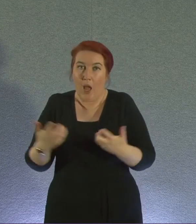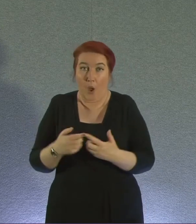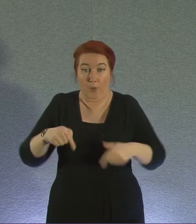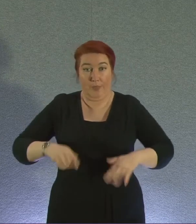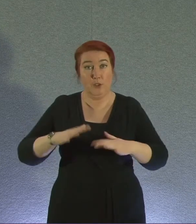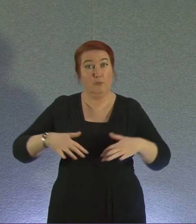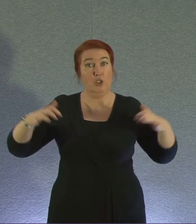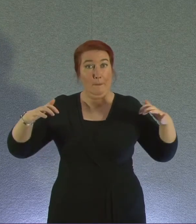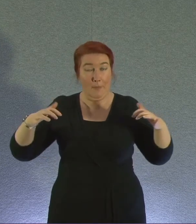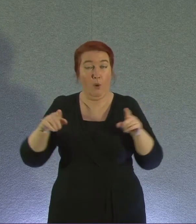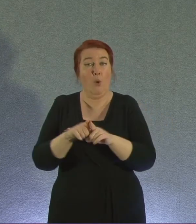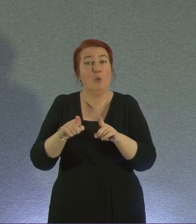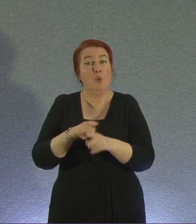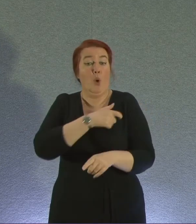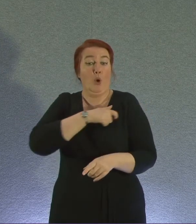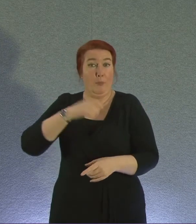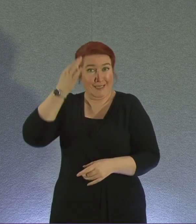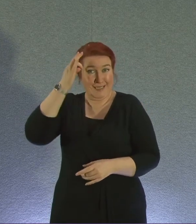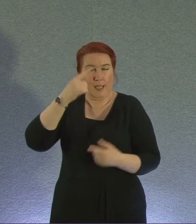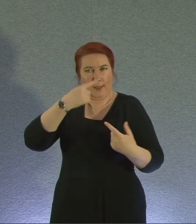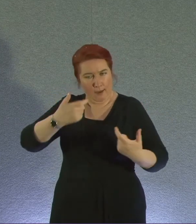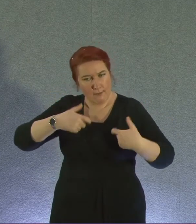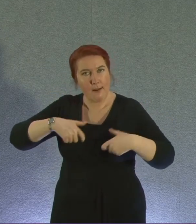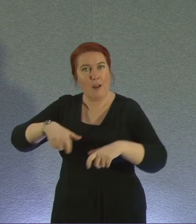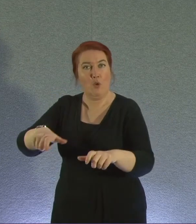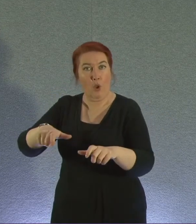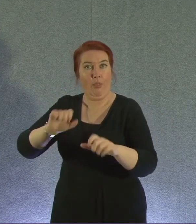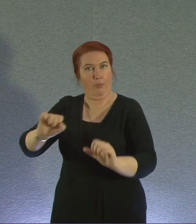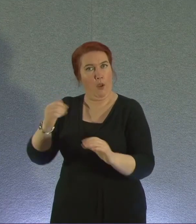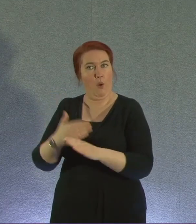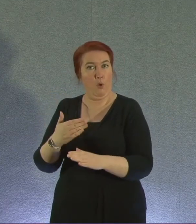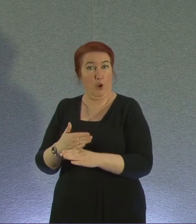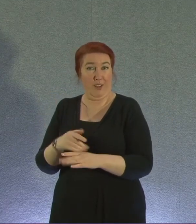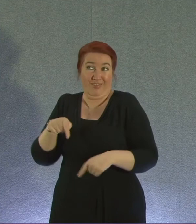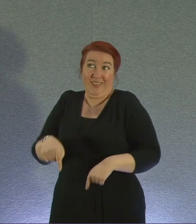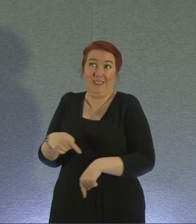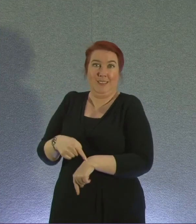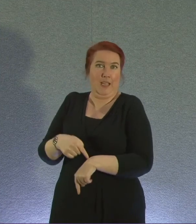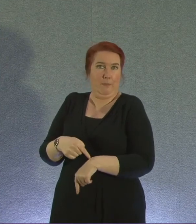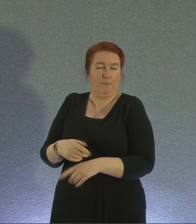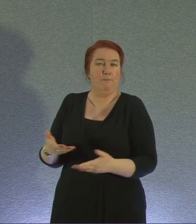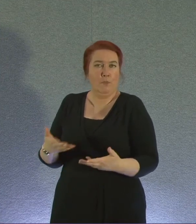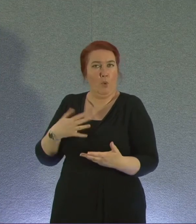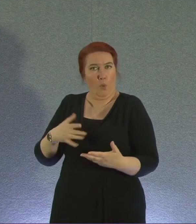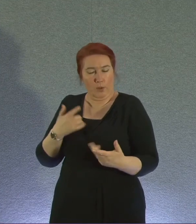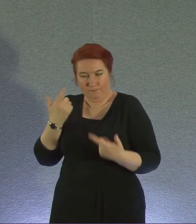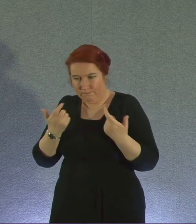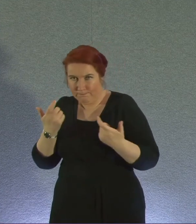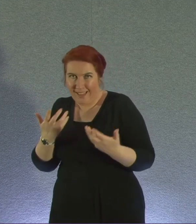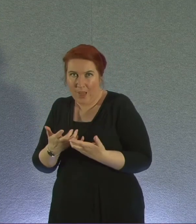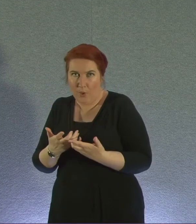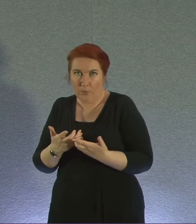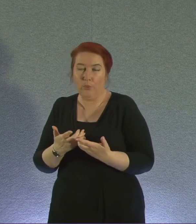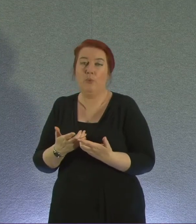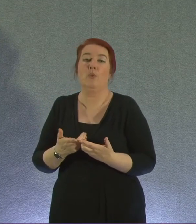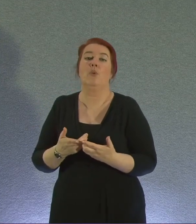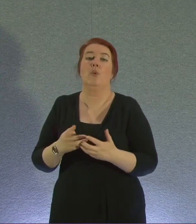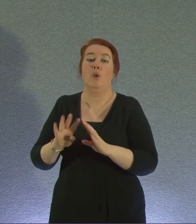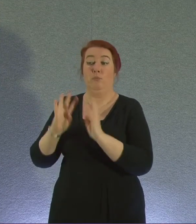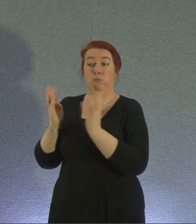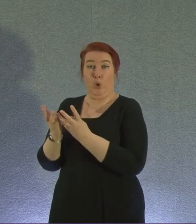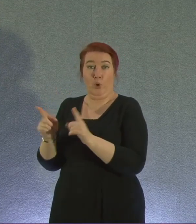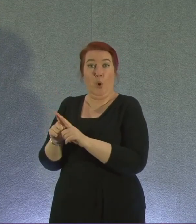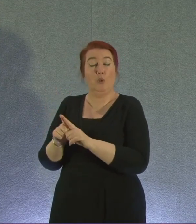continue to undertake their crucial scrutiny role at this unprecedented time. The Bureau and the corporate body have been